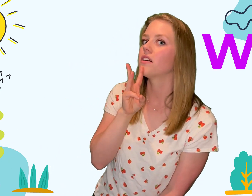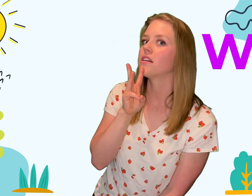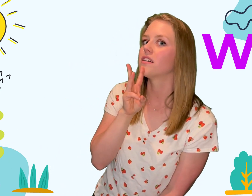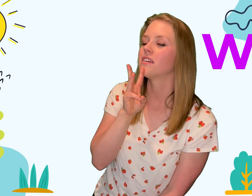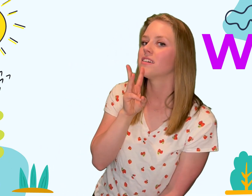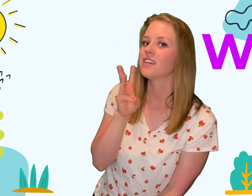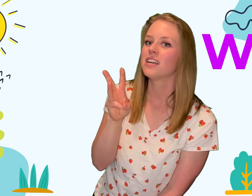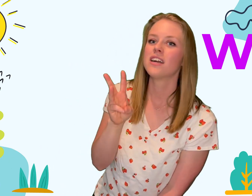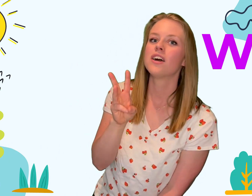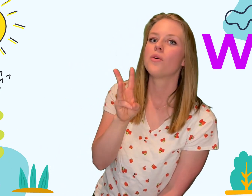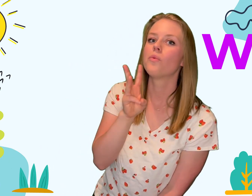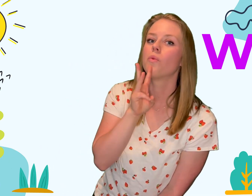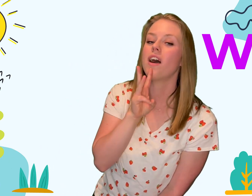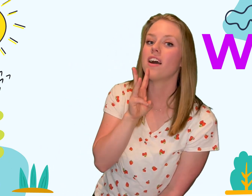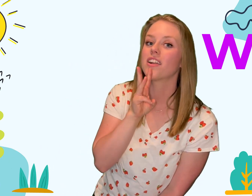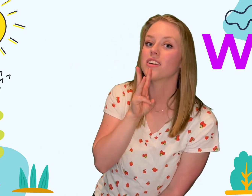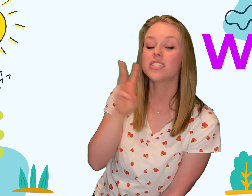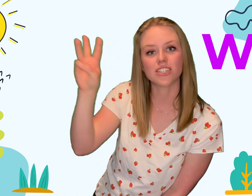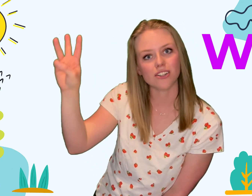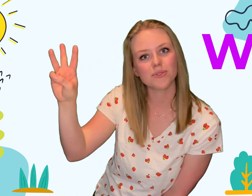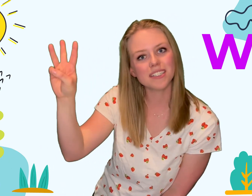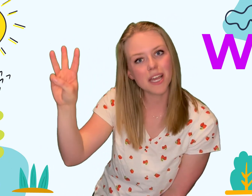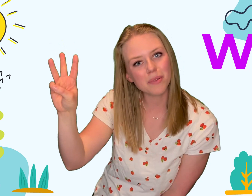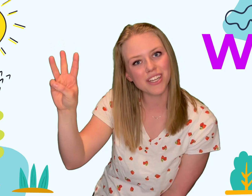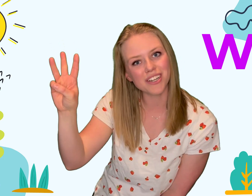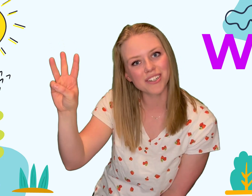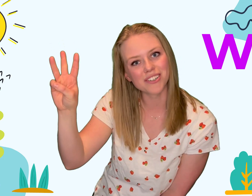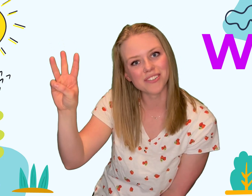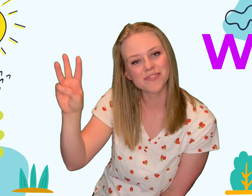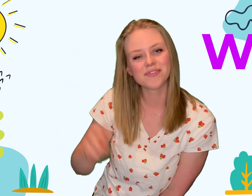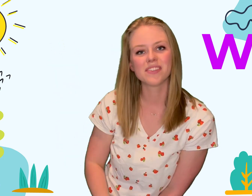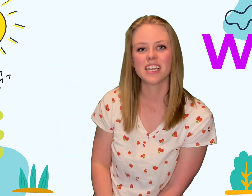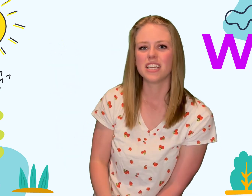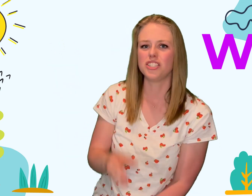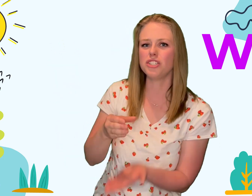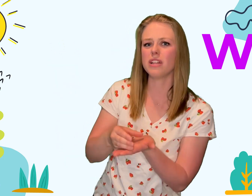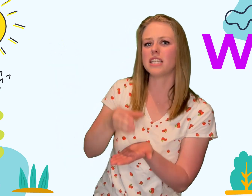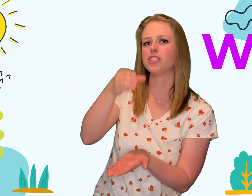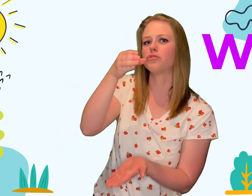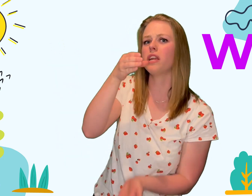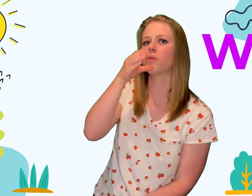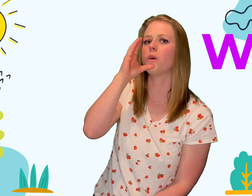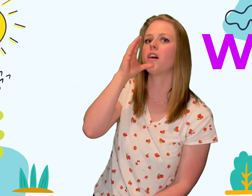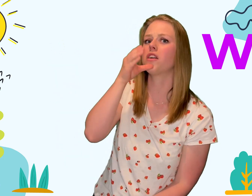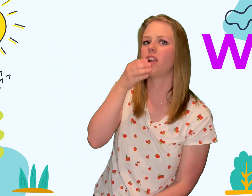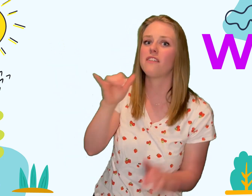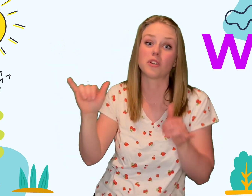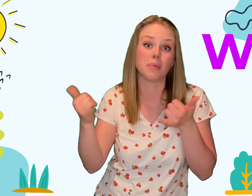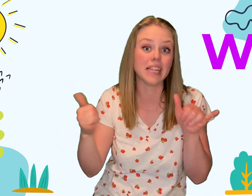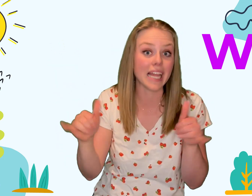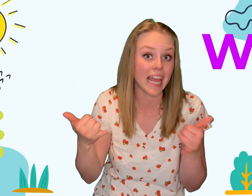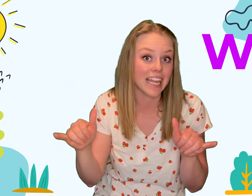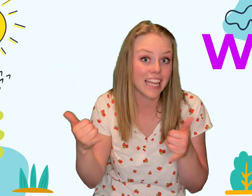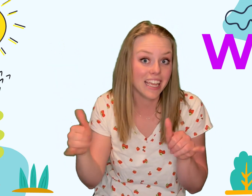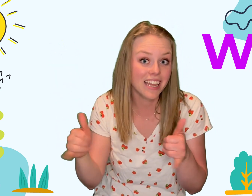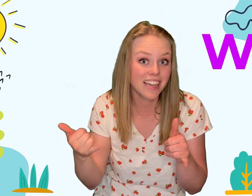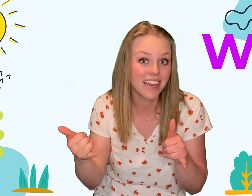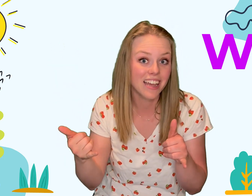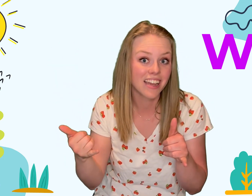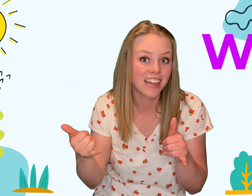Water. Water starts with W. Do you like to drink water after playing?